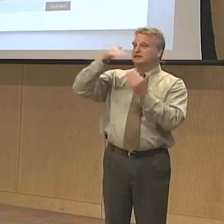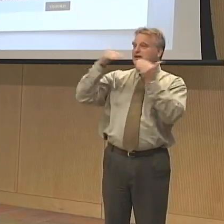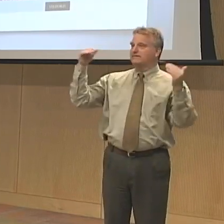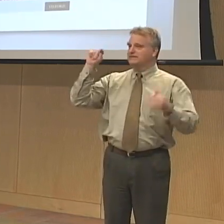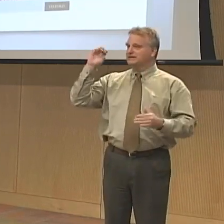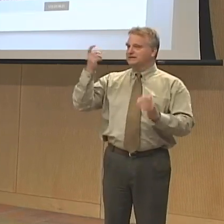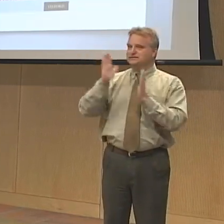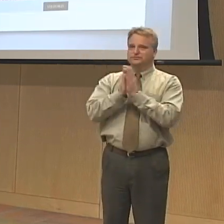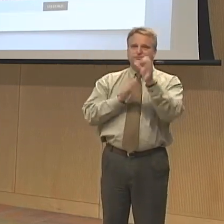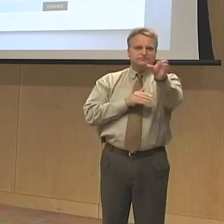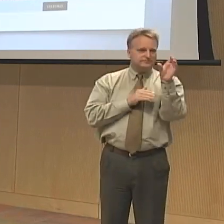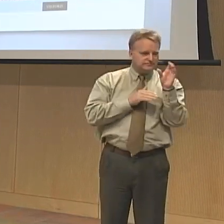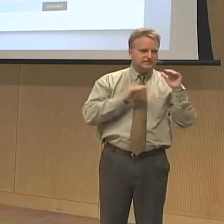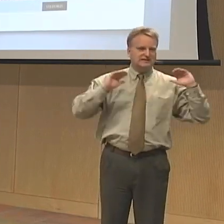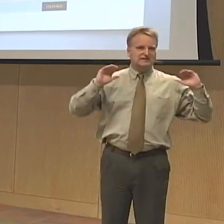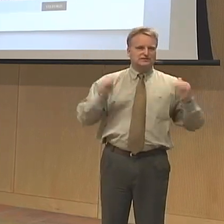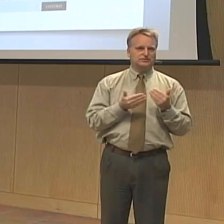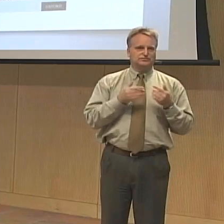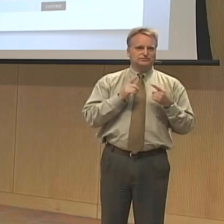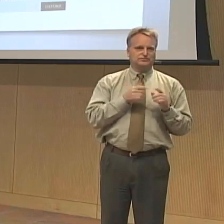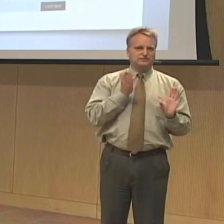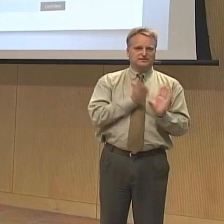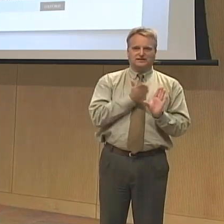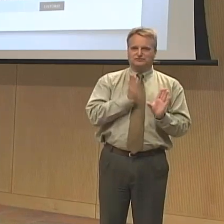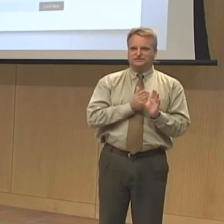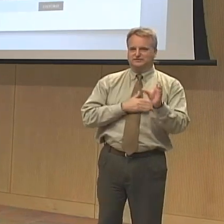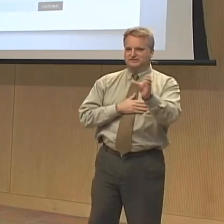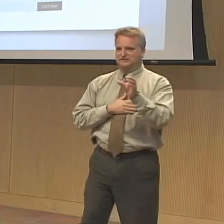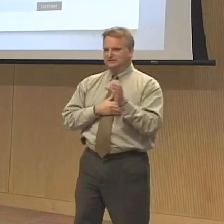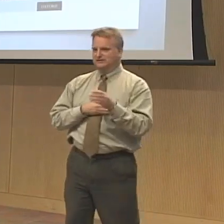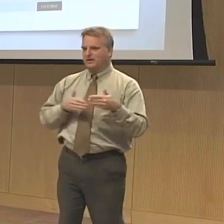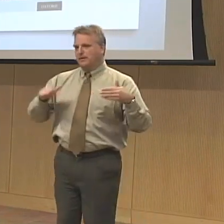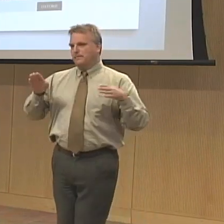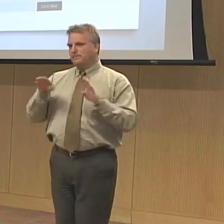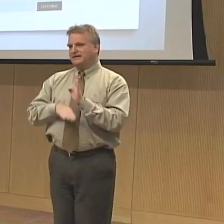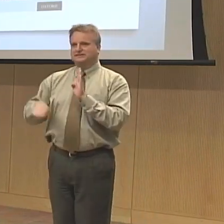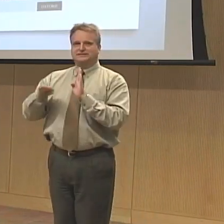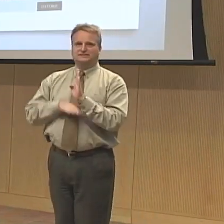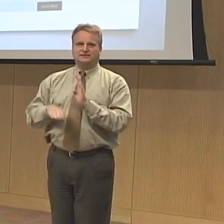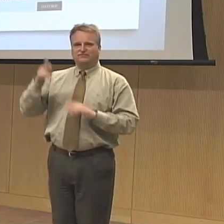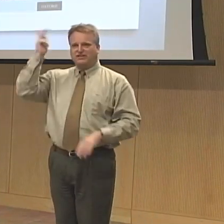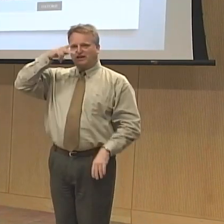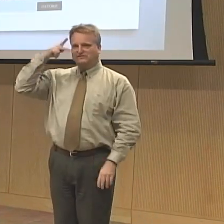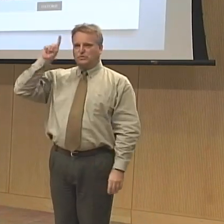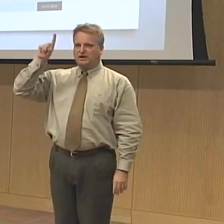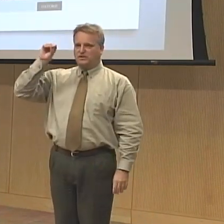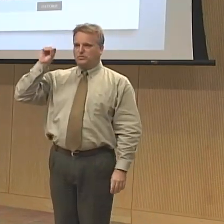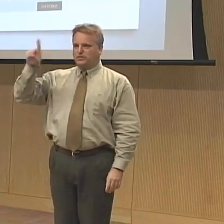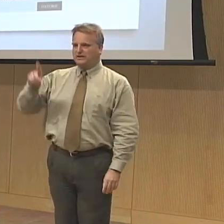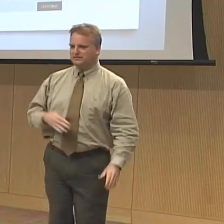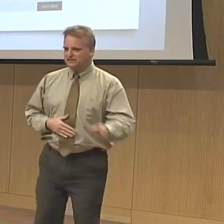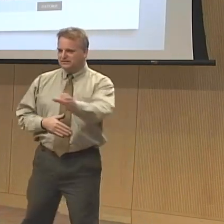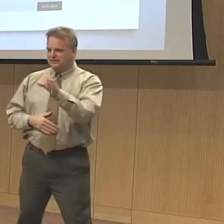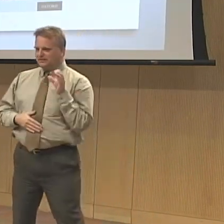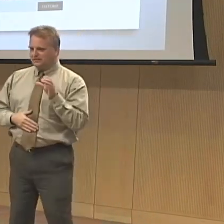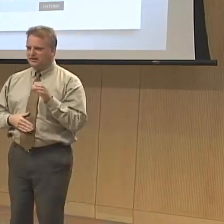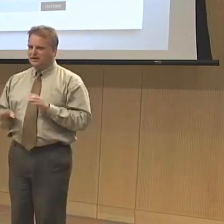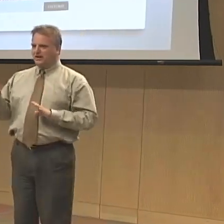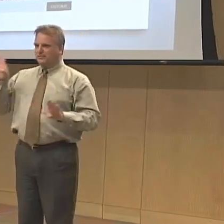most college books, whether we're talking about Intro to Psychology, Basic Philosophy 101, or